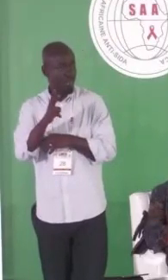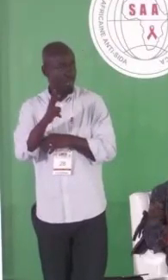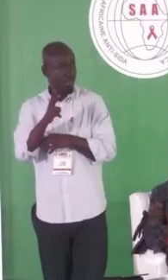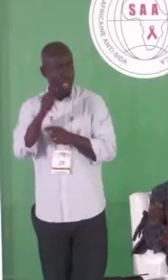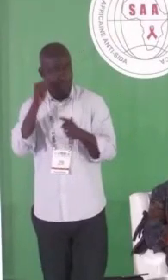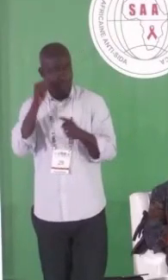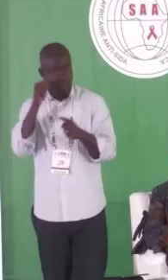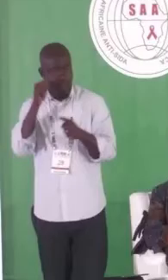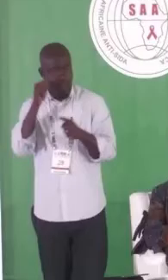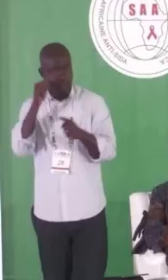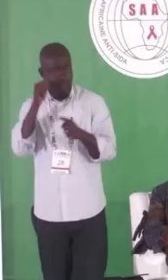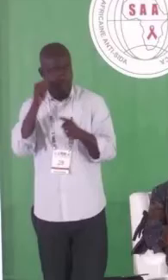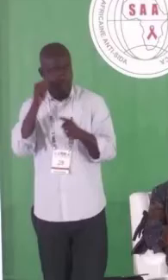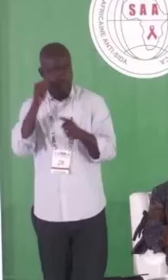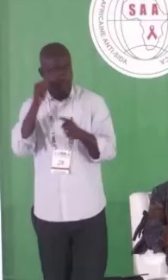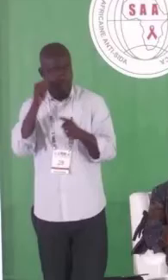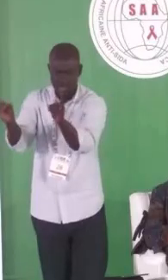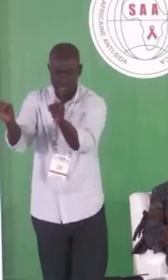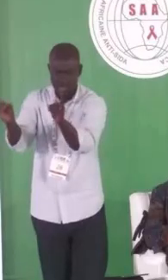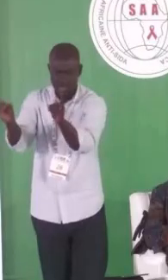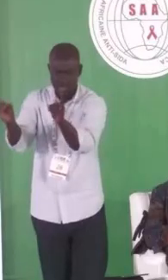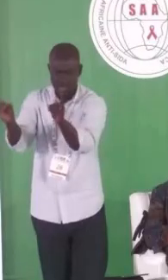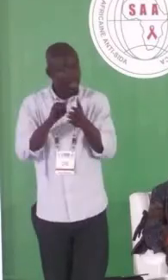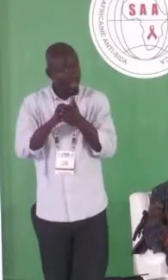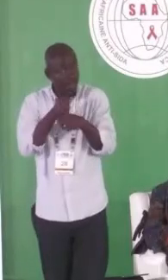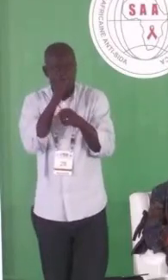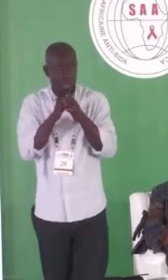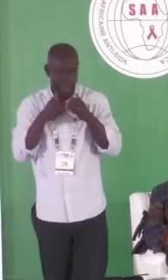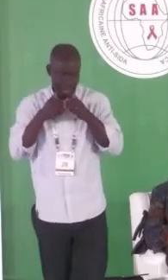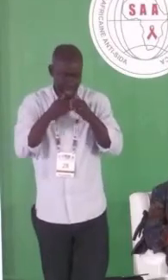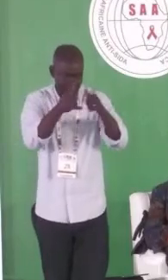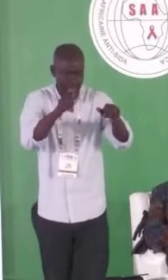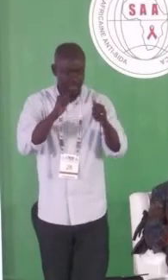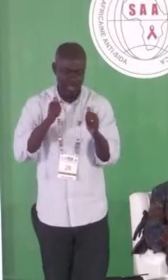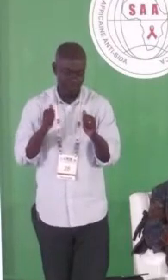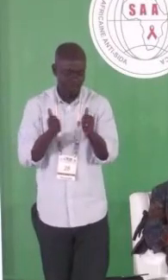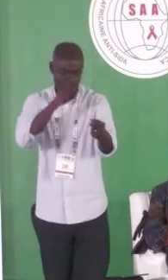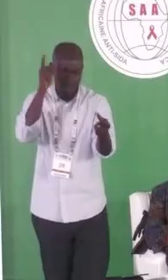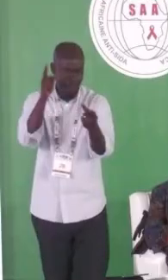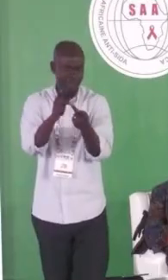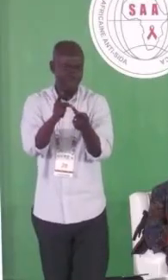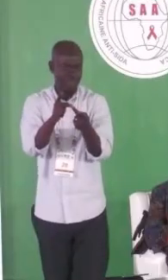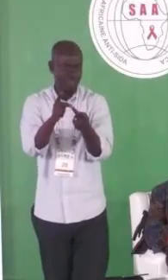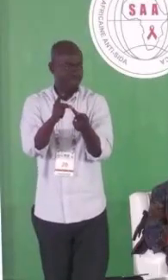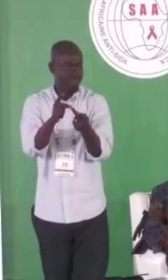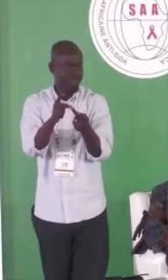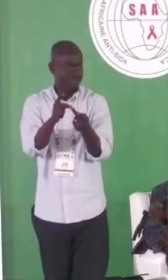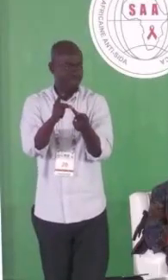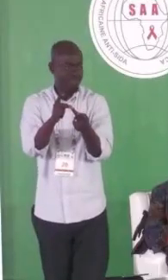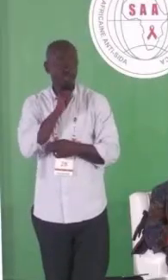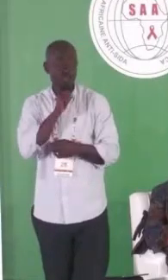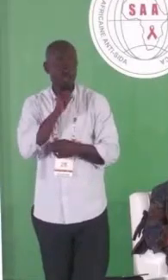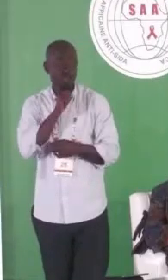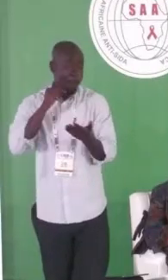every district who ensure that guidelines are adhered to, tools are, monitoring